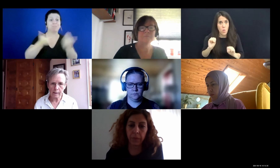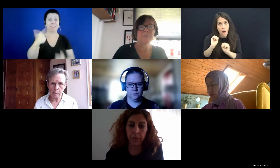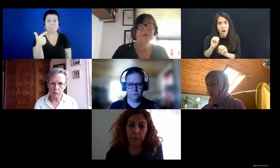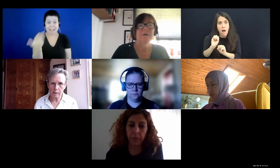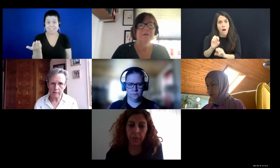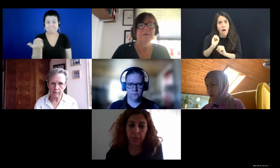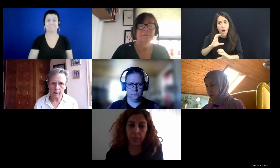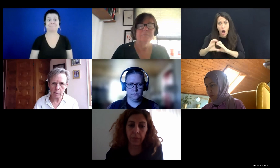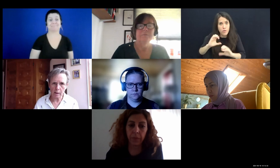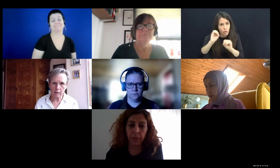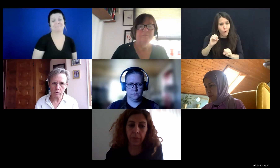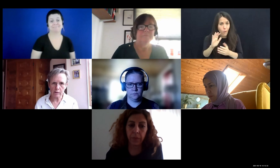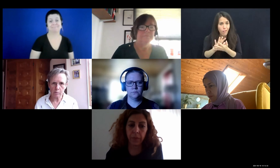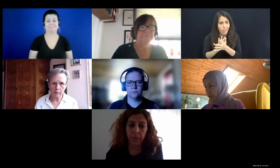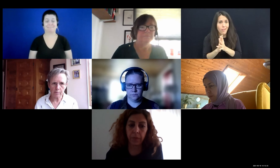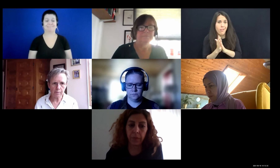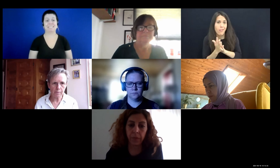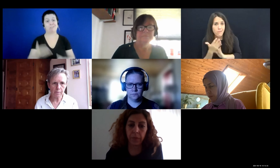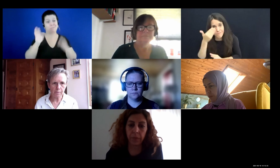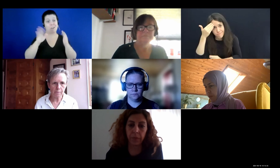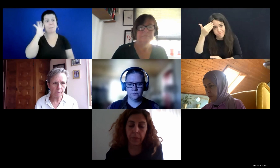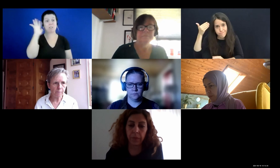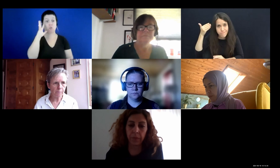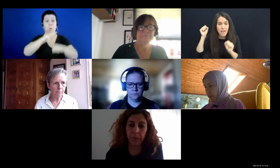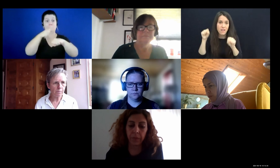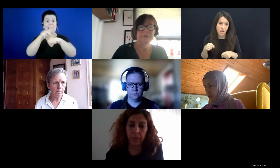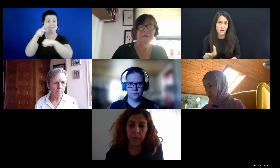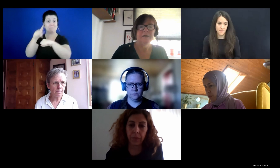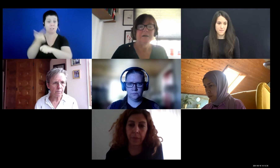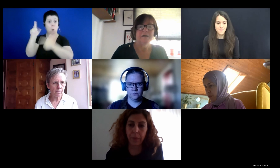I'm sure that's the same in other countries as well.